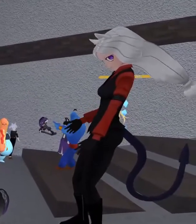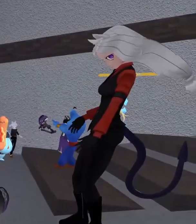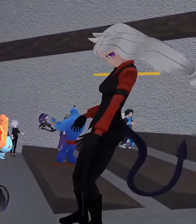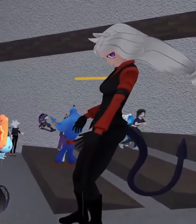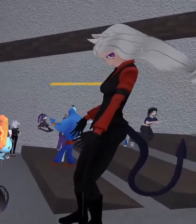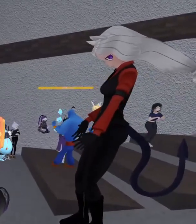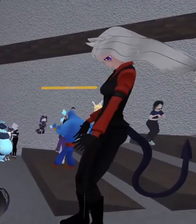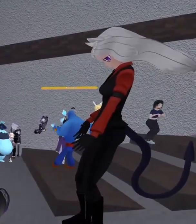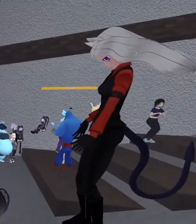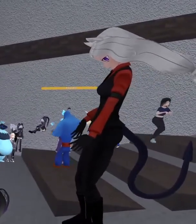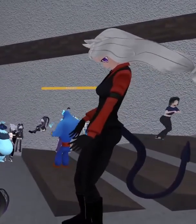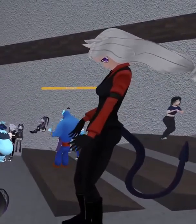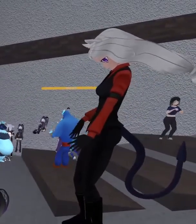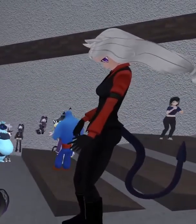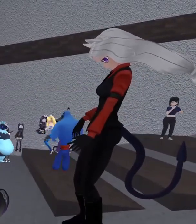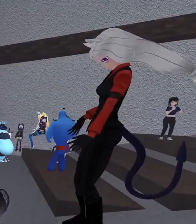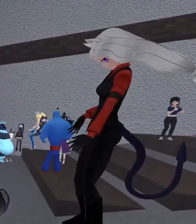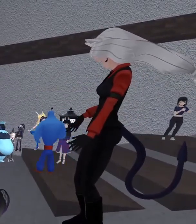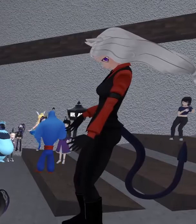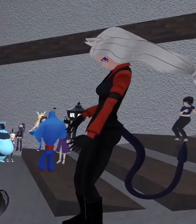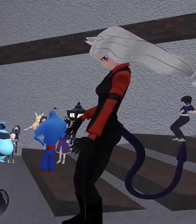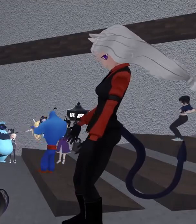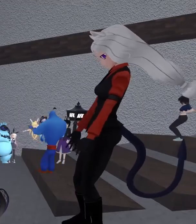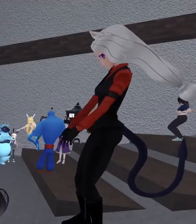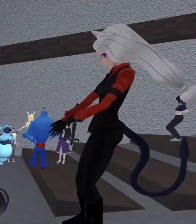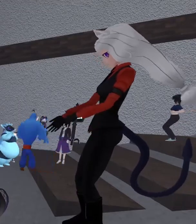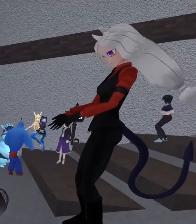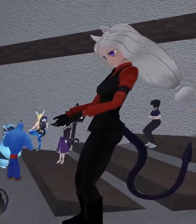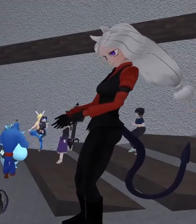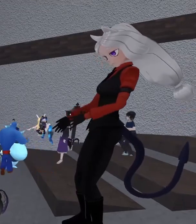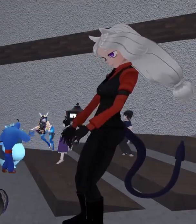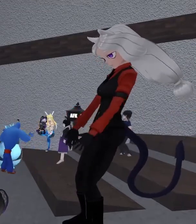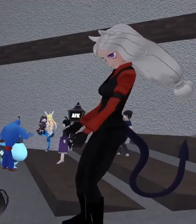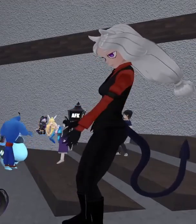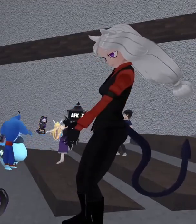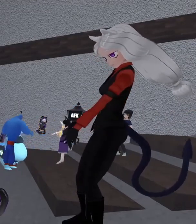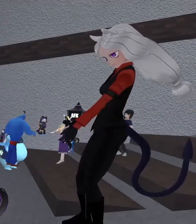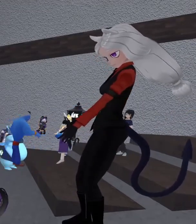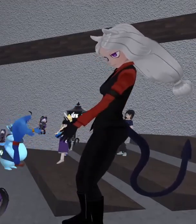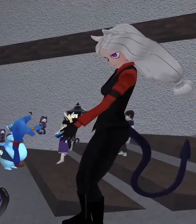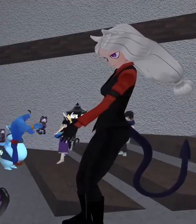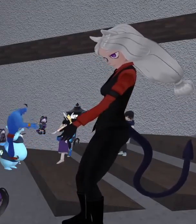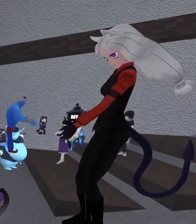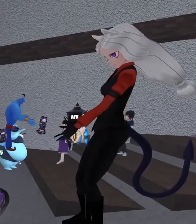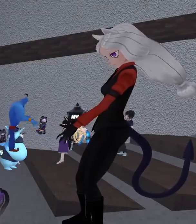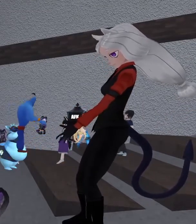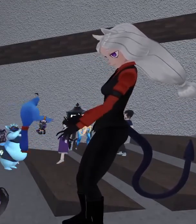'cause if Yeah, you- yeah. Got that. And then Shaw sees Kemi, and then we get invited to hide behind Make it with look like Shaw. we're flying even, we'll just be,